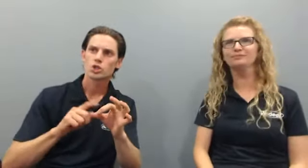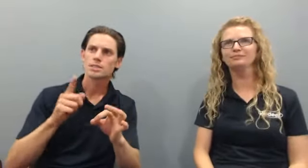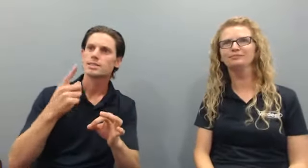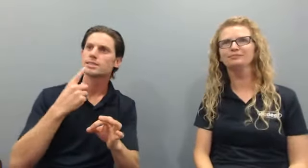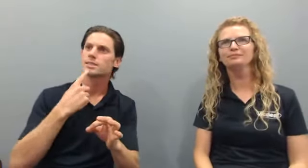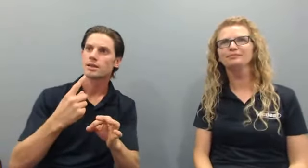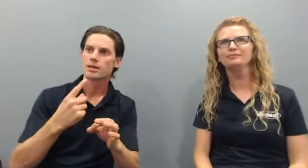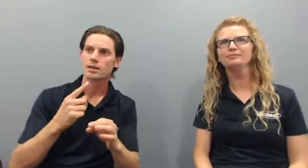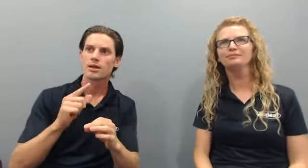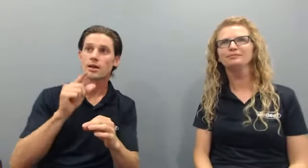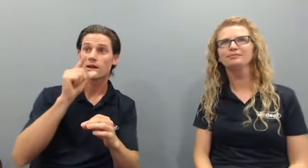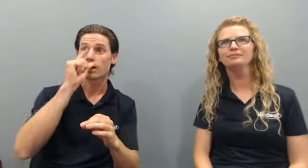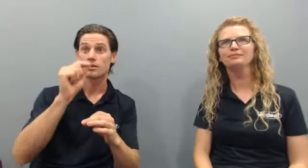There's another question here.